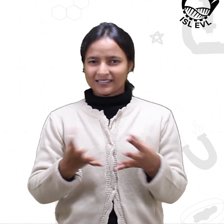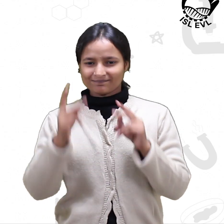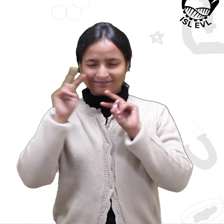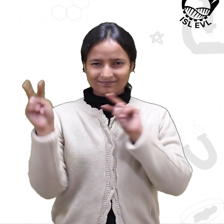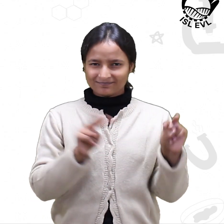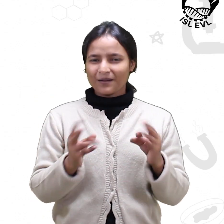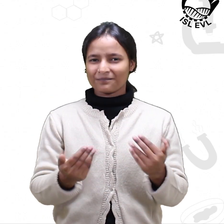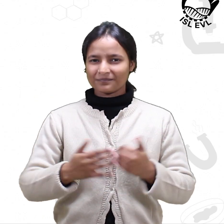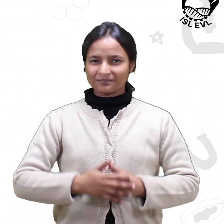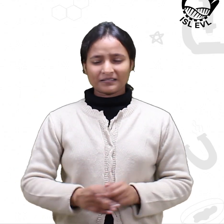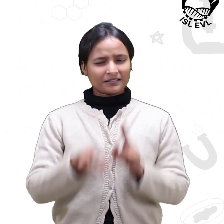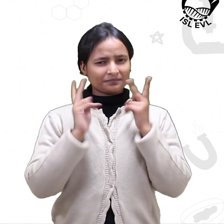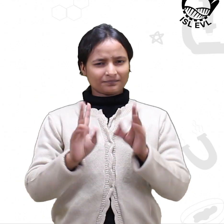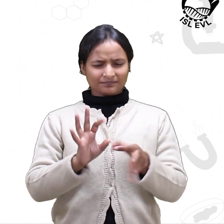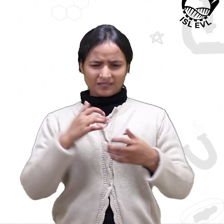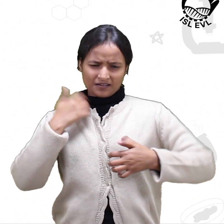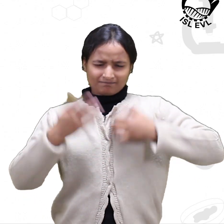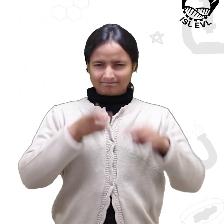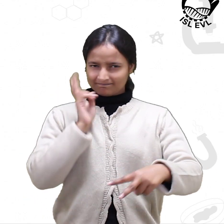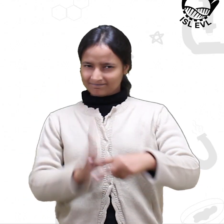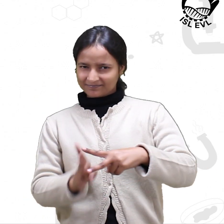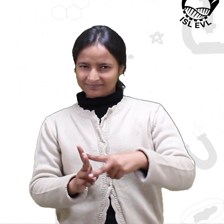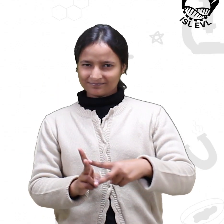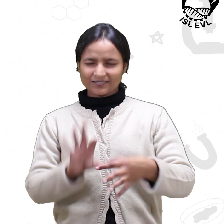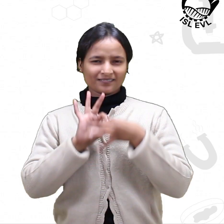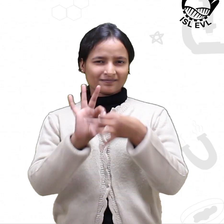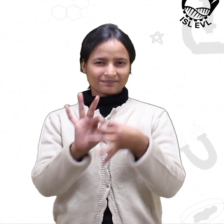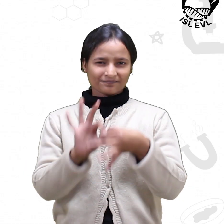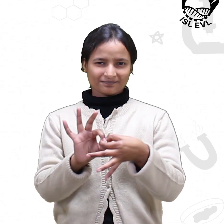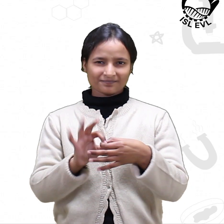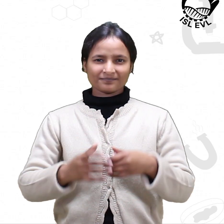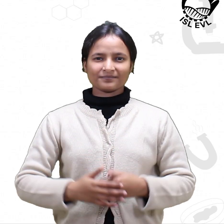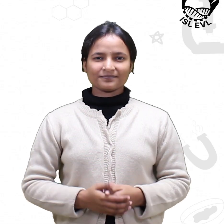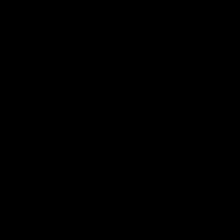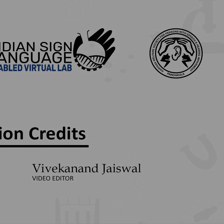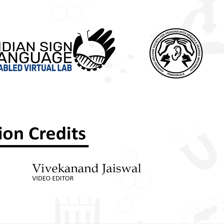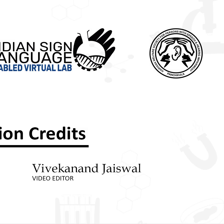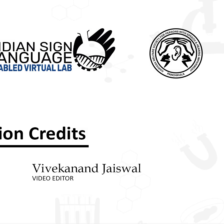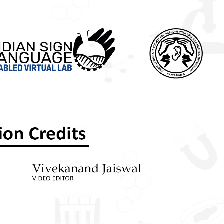content coming to you. Until then, stay tuned and stay curious.